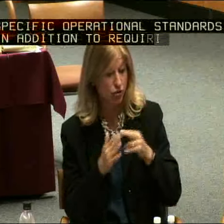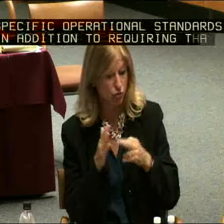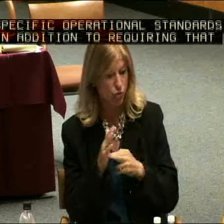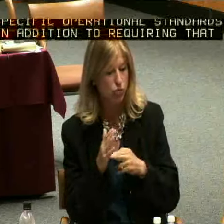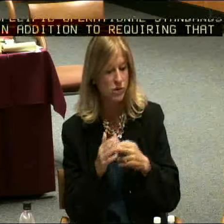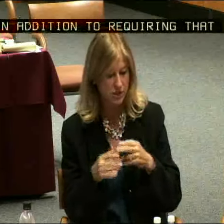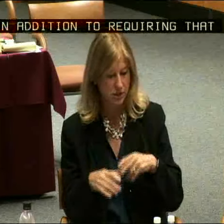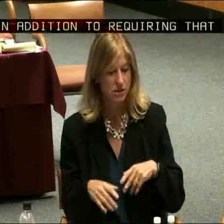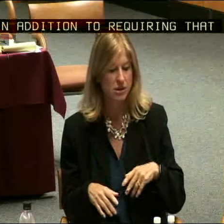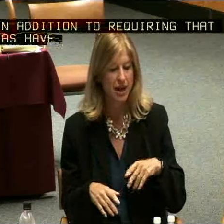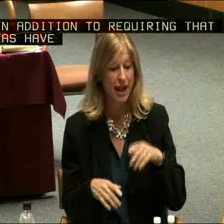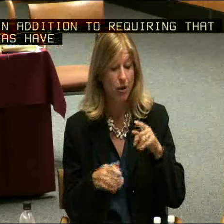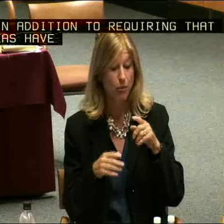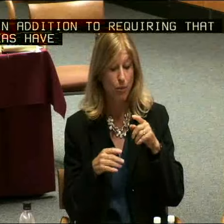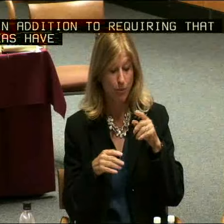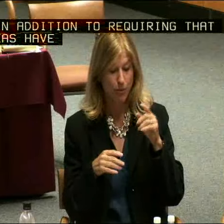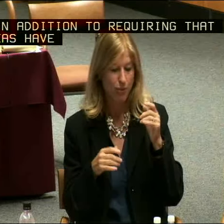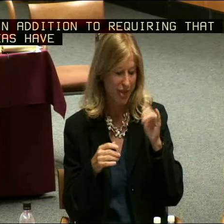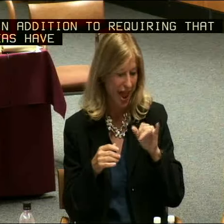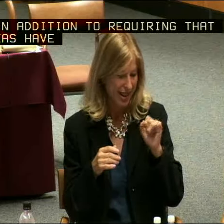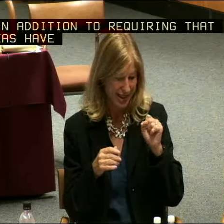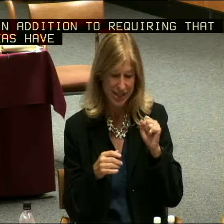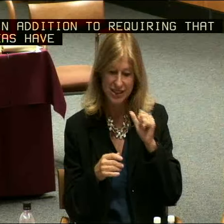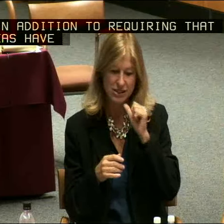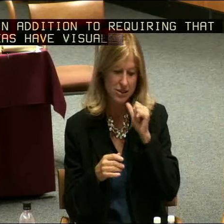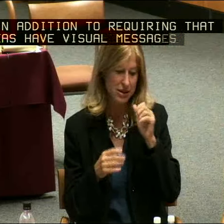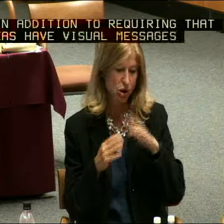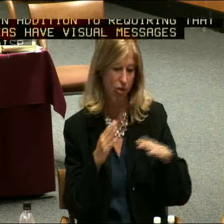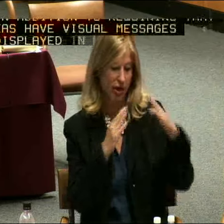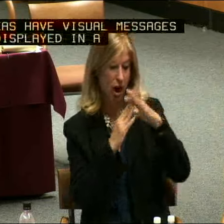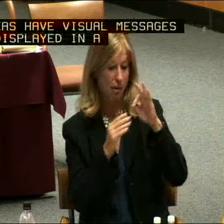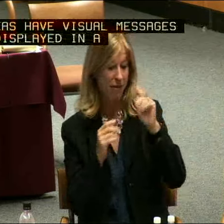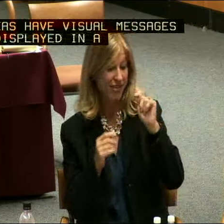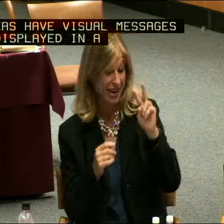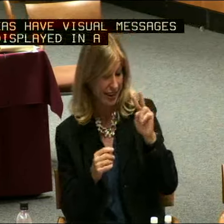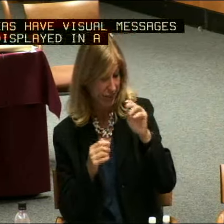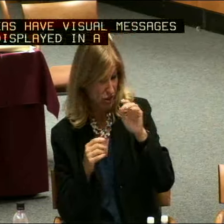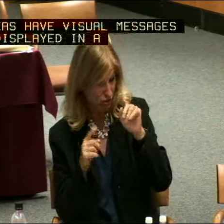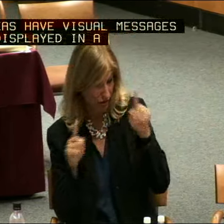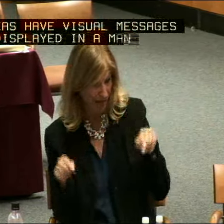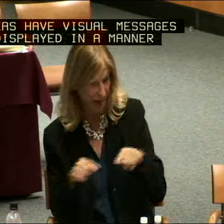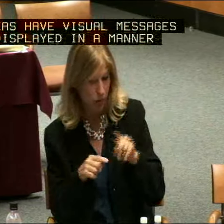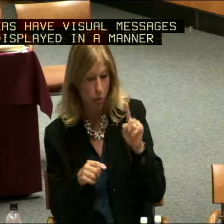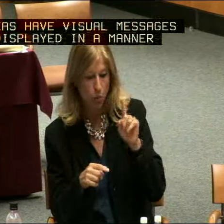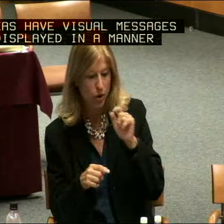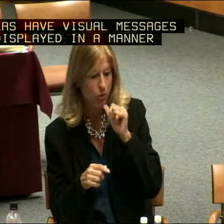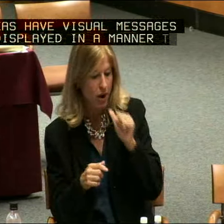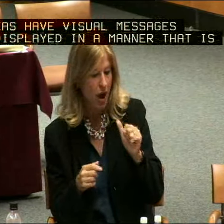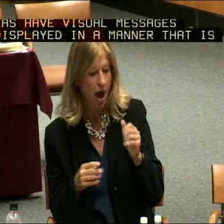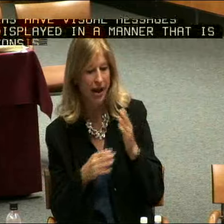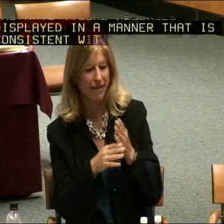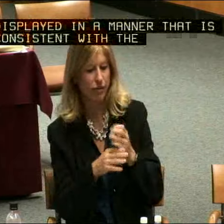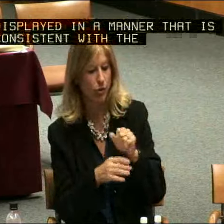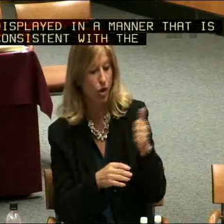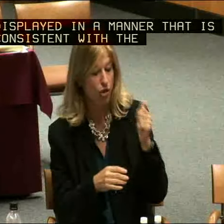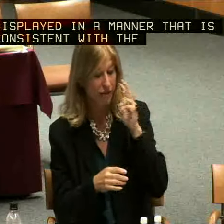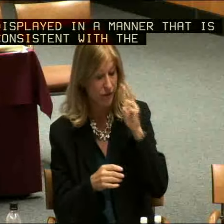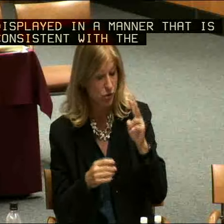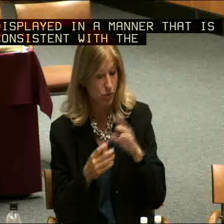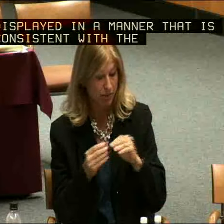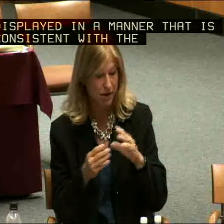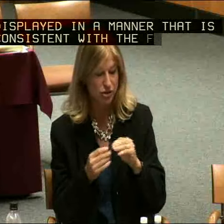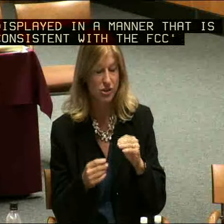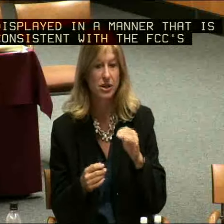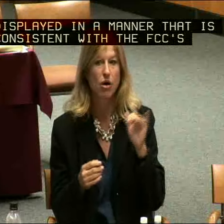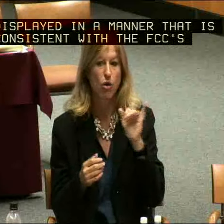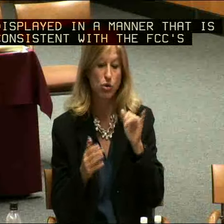consistent with the FCC's current rule, and that is that it be displayed at the top of the television screen